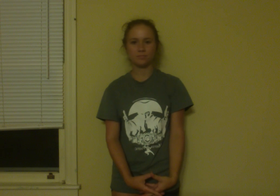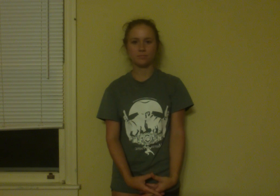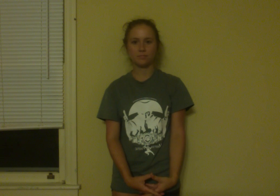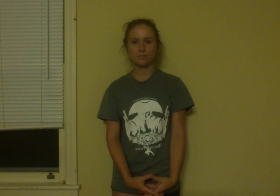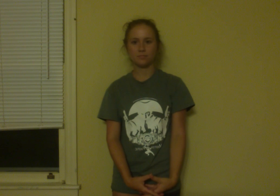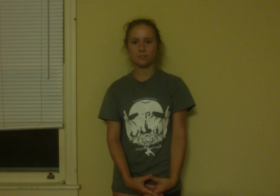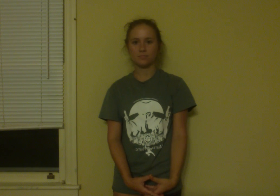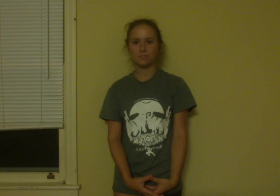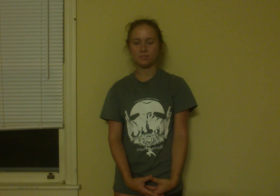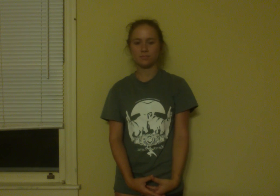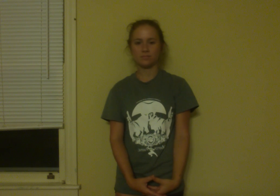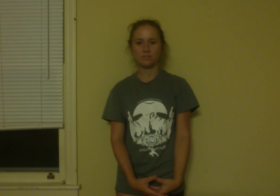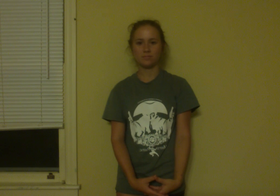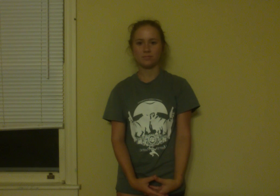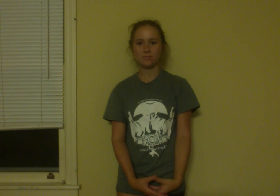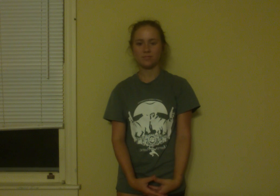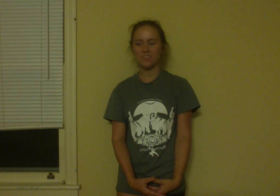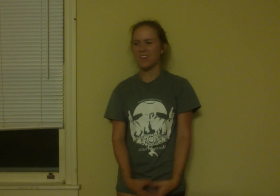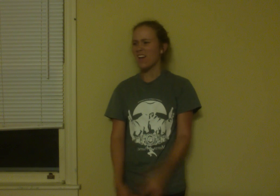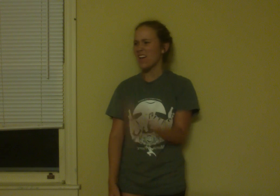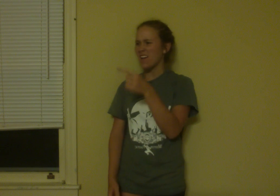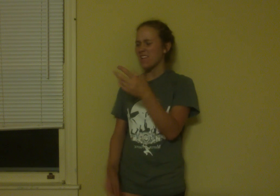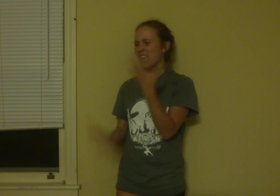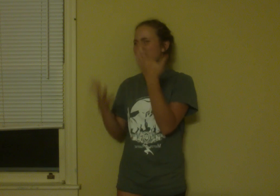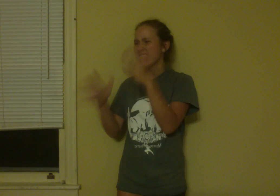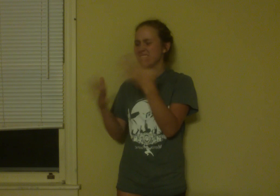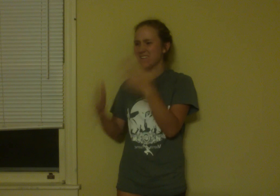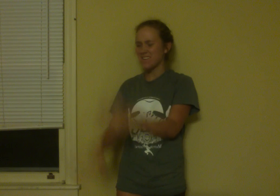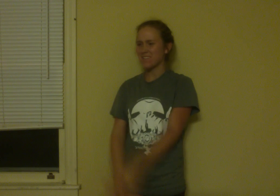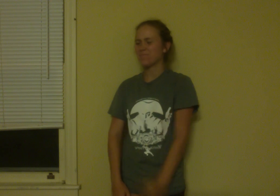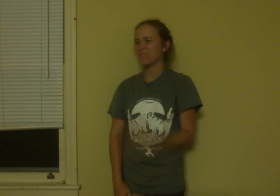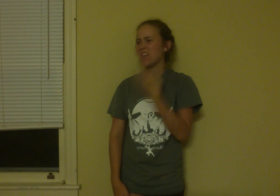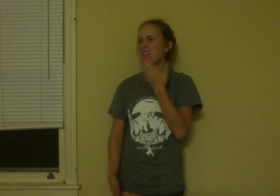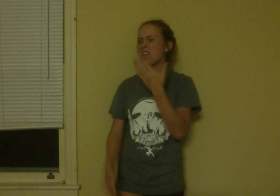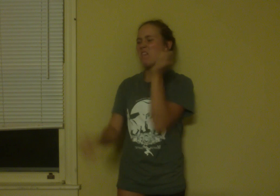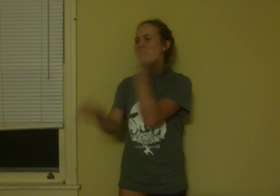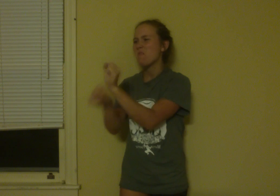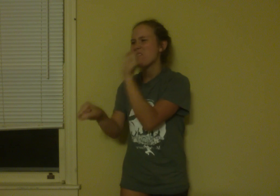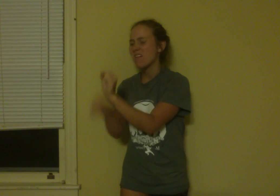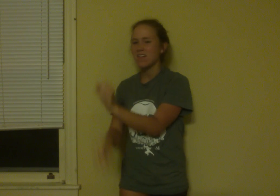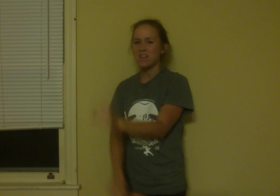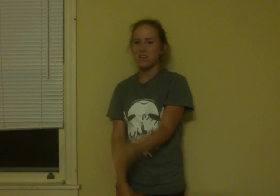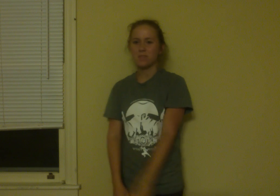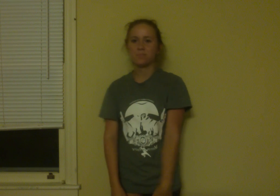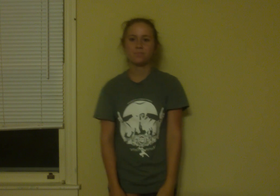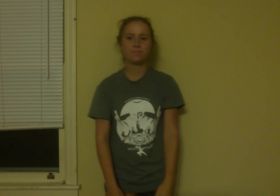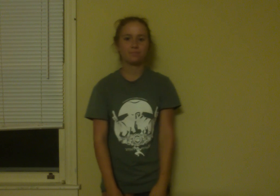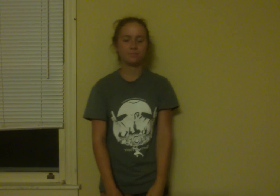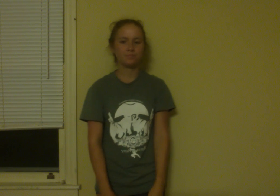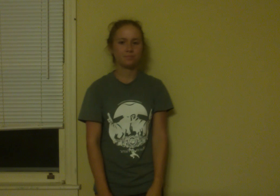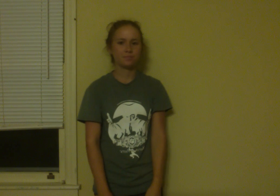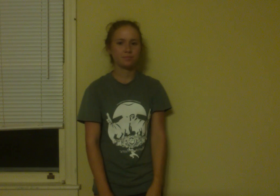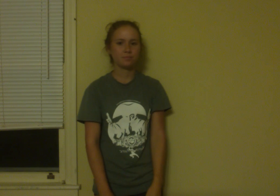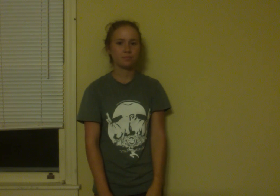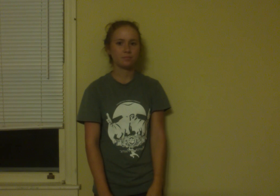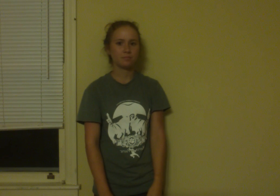Chris, you're done. Good job, man. You know, oftentimes by the time, we clip the anchors and by the time our feet are